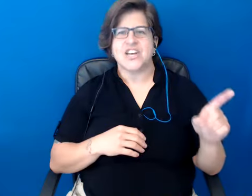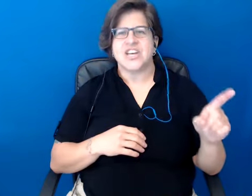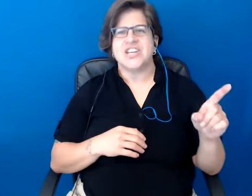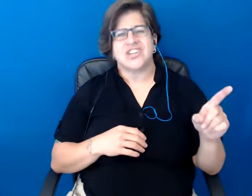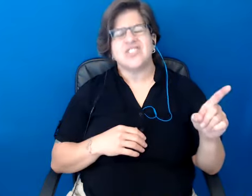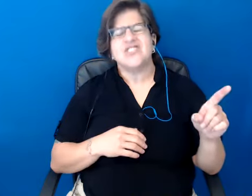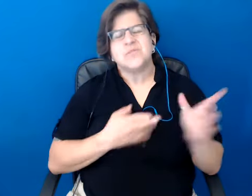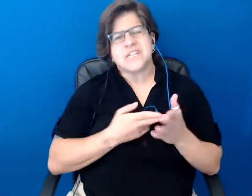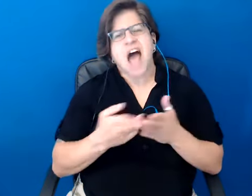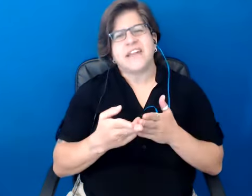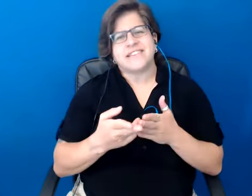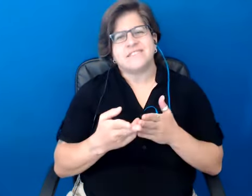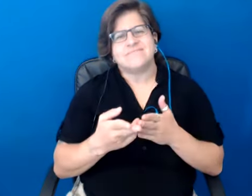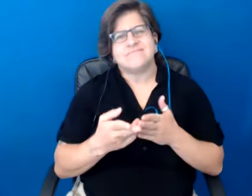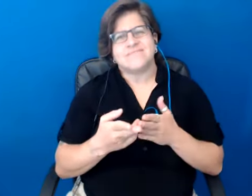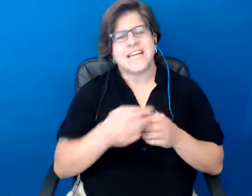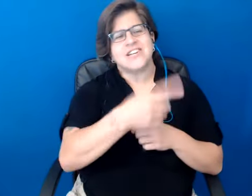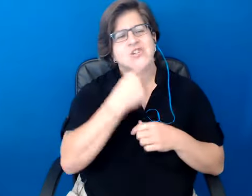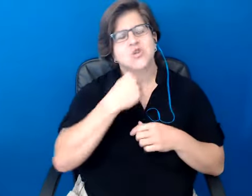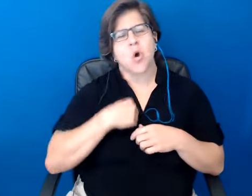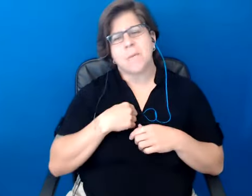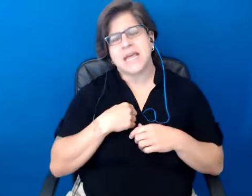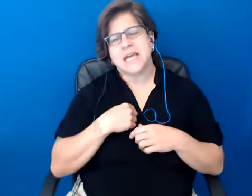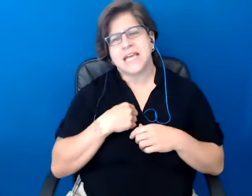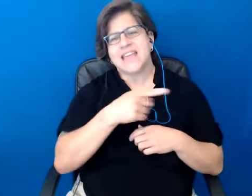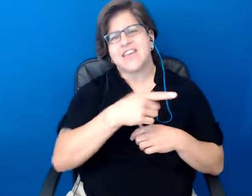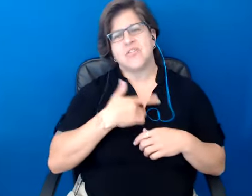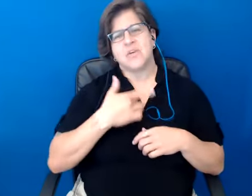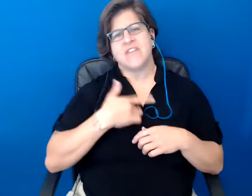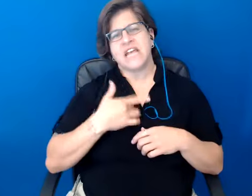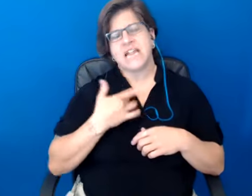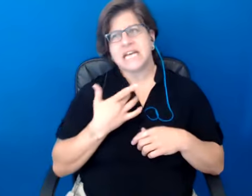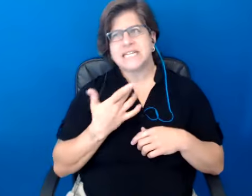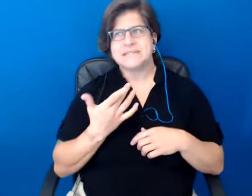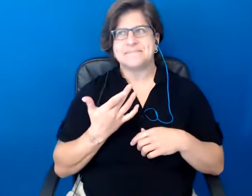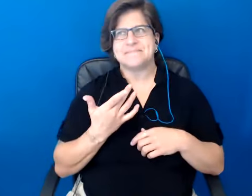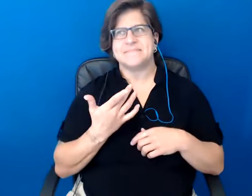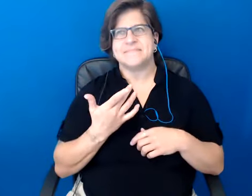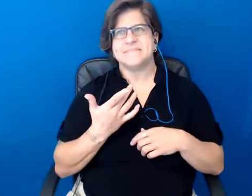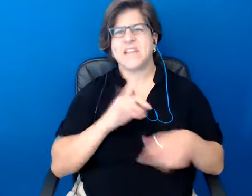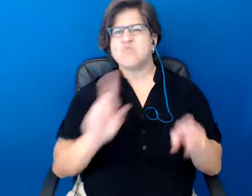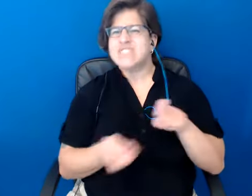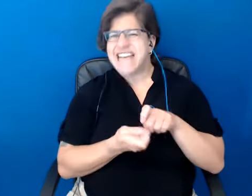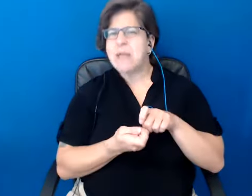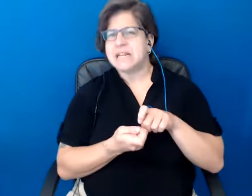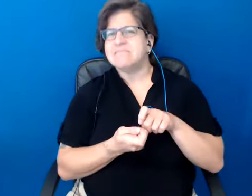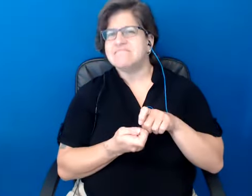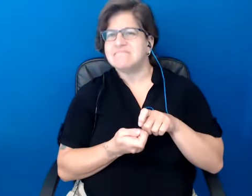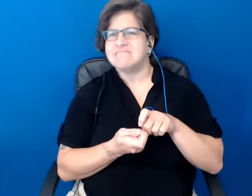was enough. But lo and behold, she was honest with me and told me that